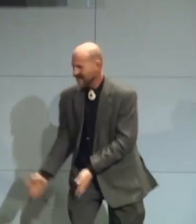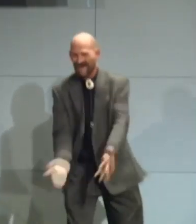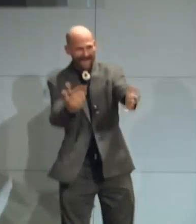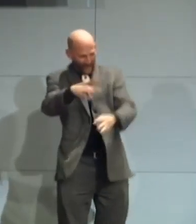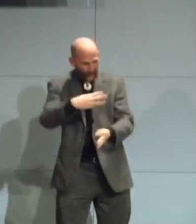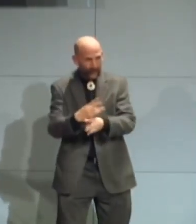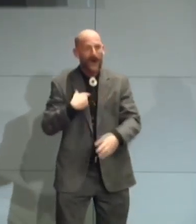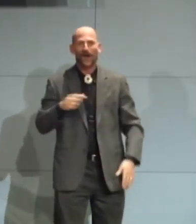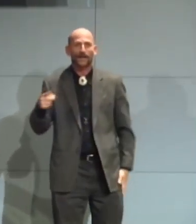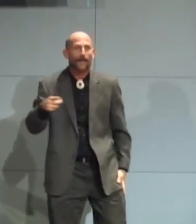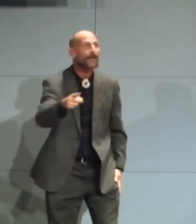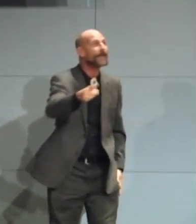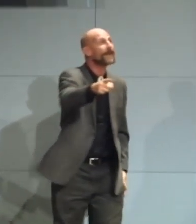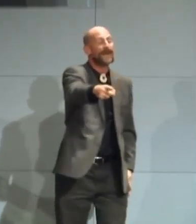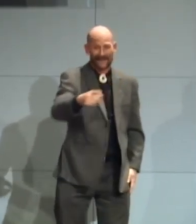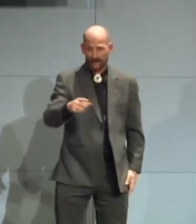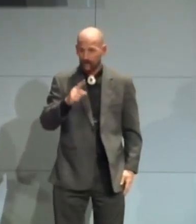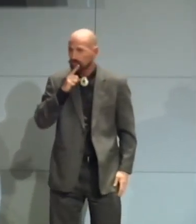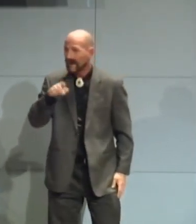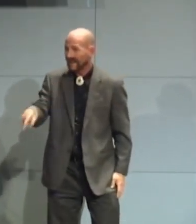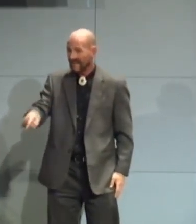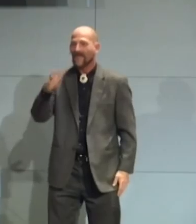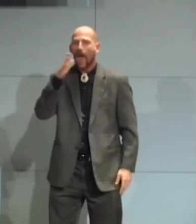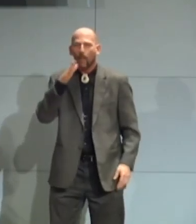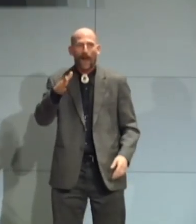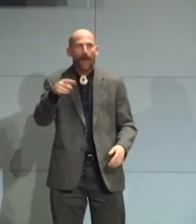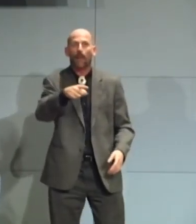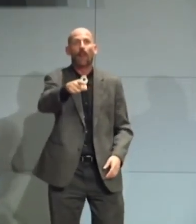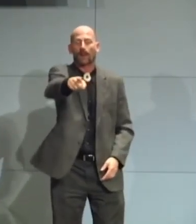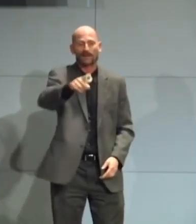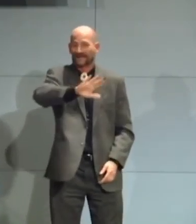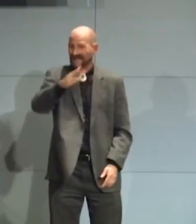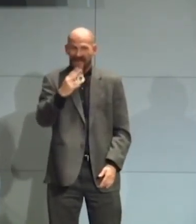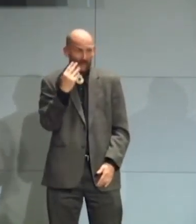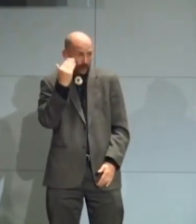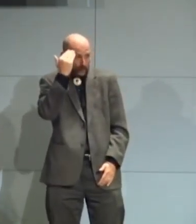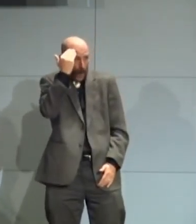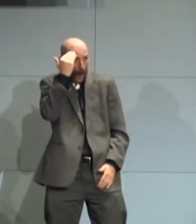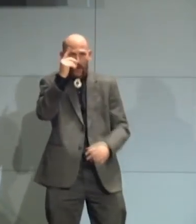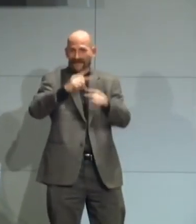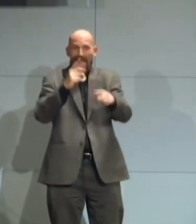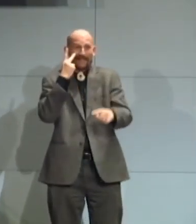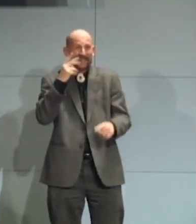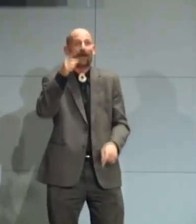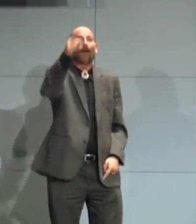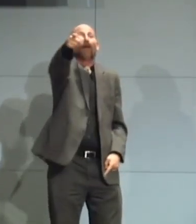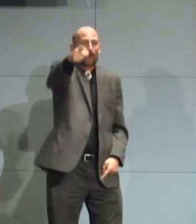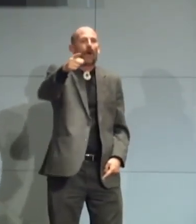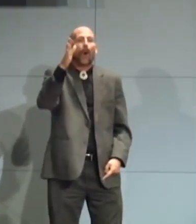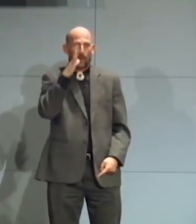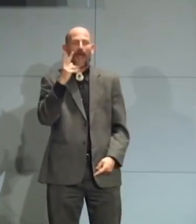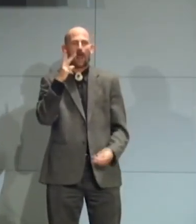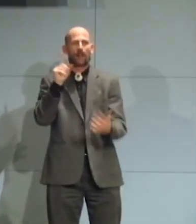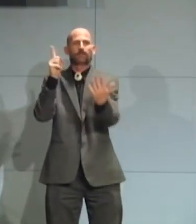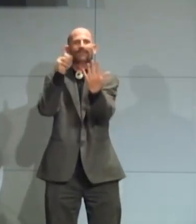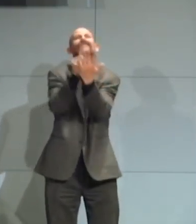had them, right? So now it's safe for us to have an honest conversation about our biases, about our privileges, about how we may